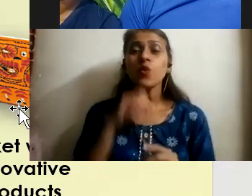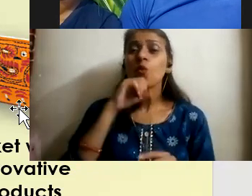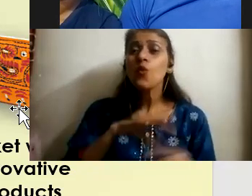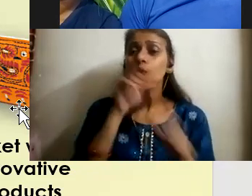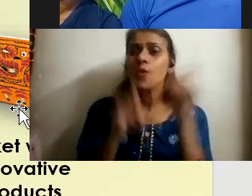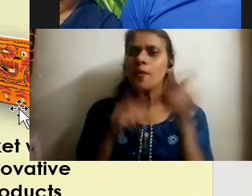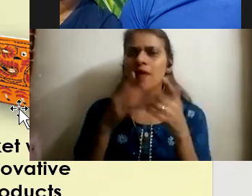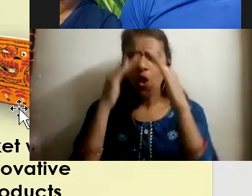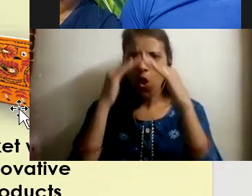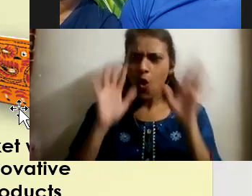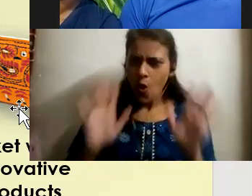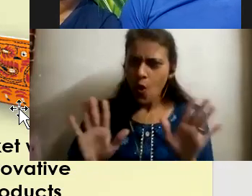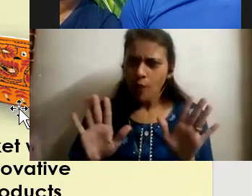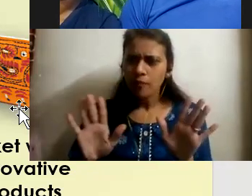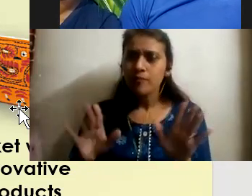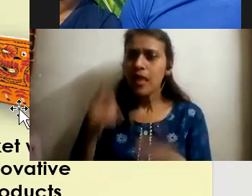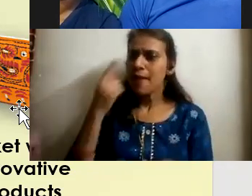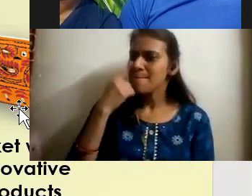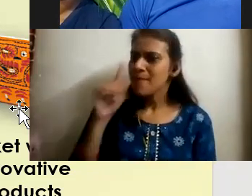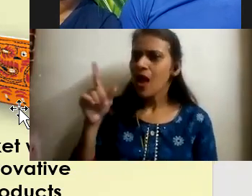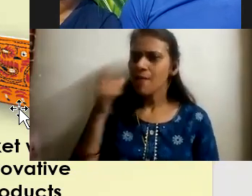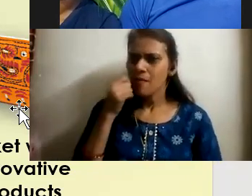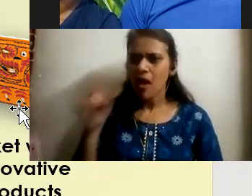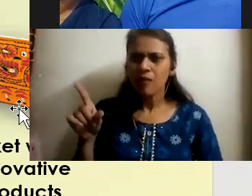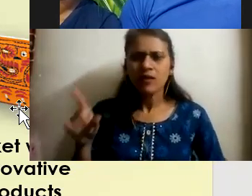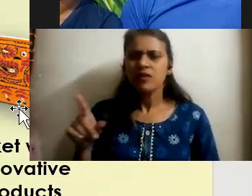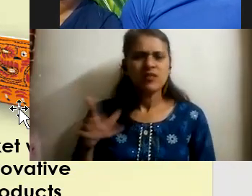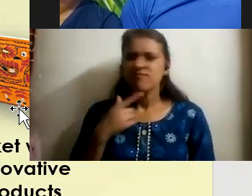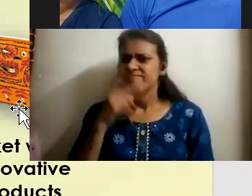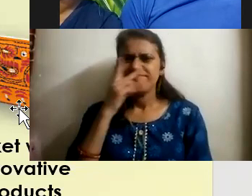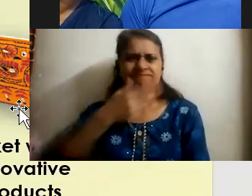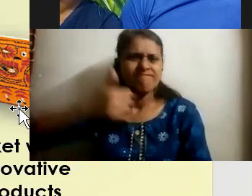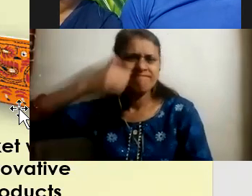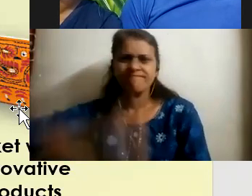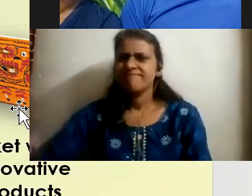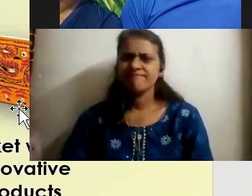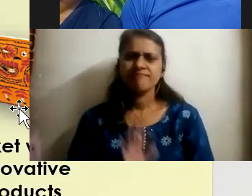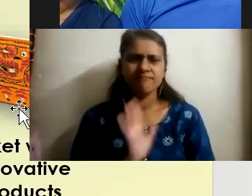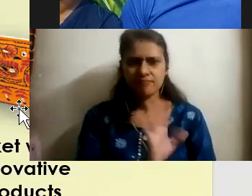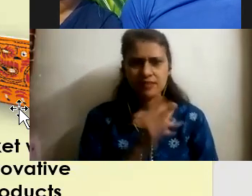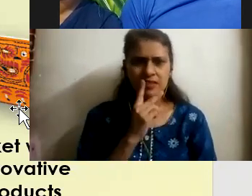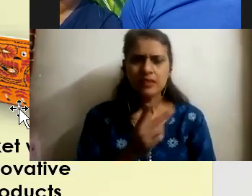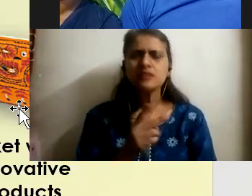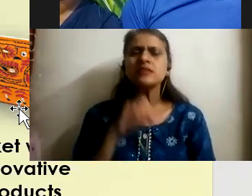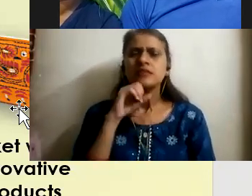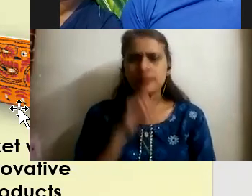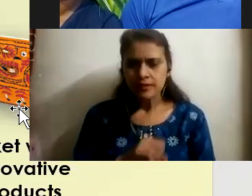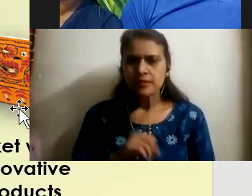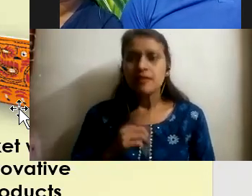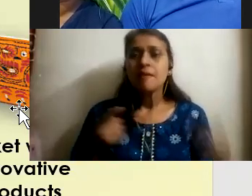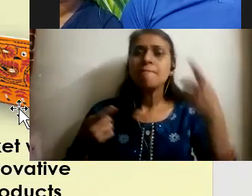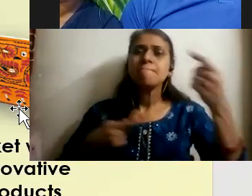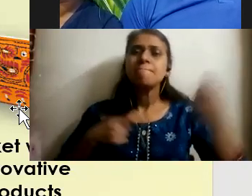homes And they were put by parents, said ki humse nahi dekha jayega. And those young adults then became business people. They